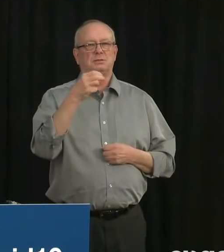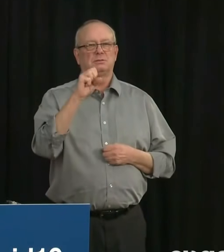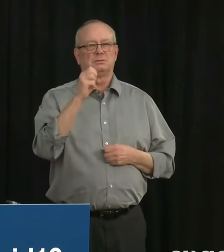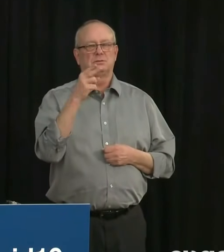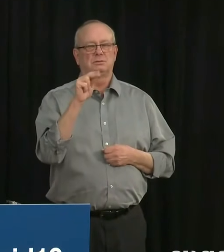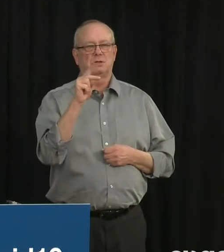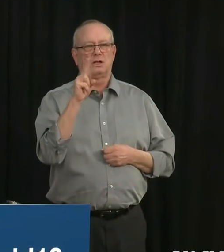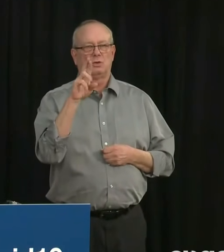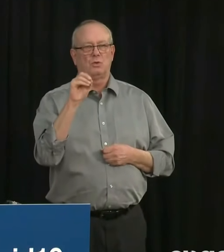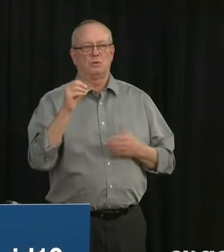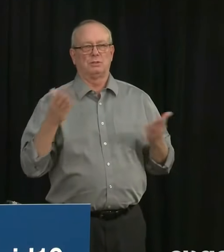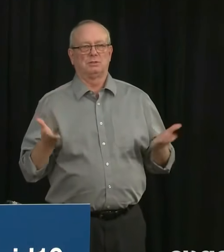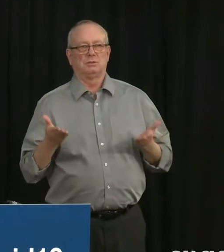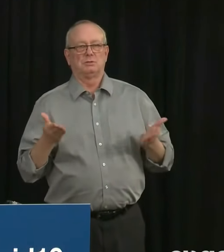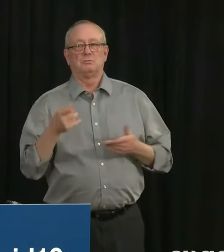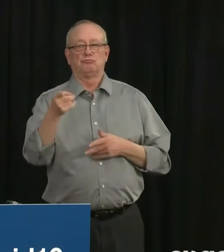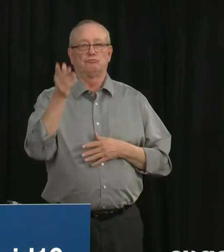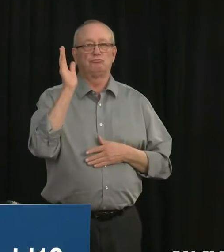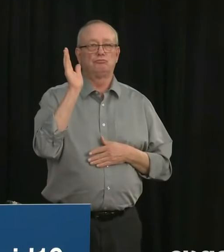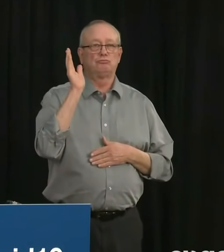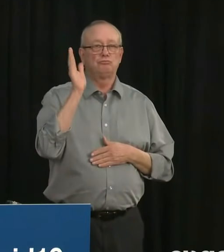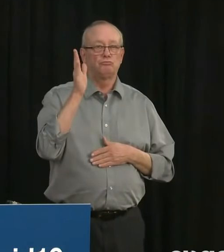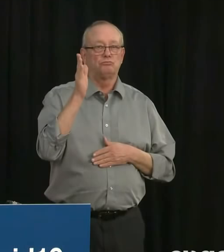to the Minister.